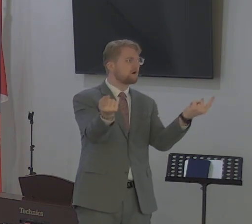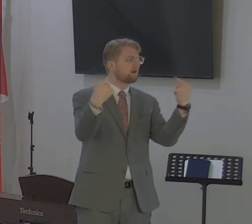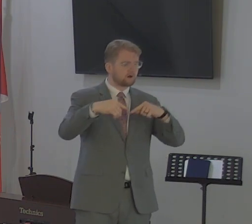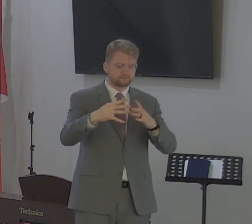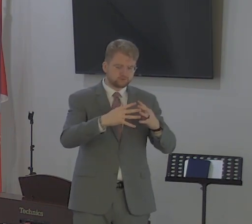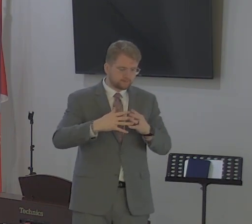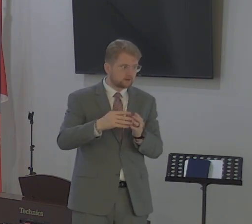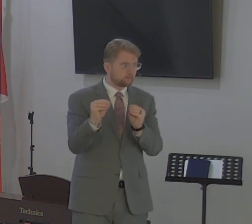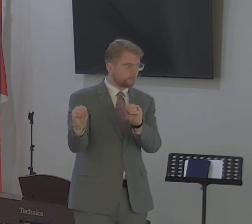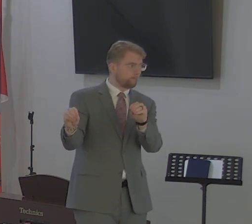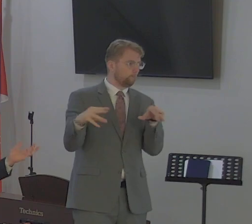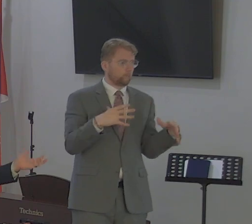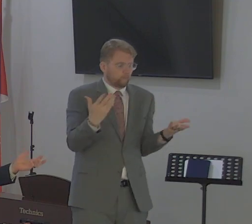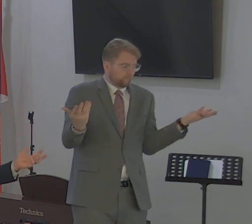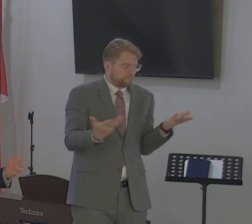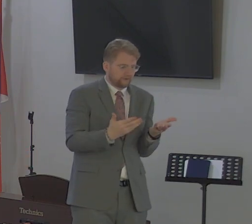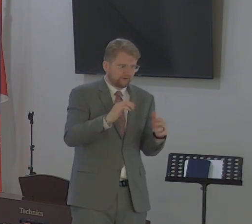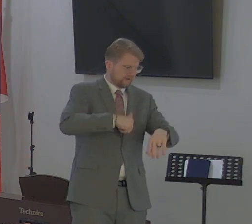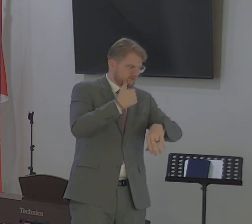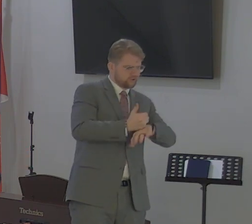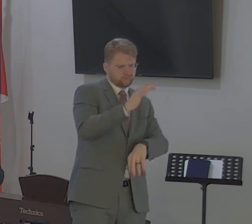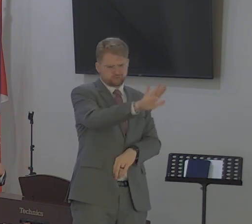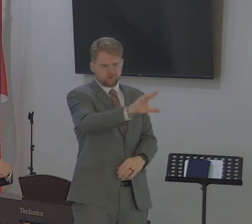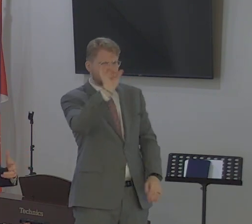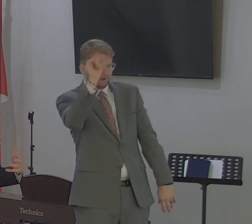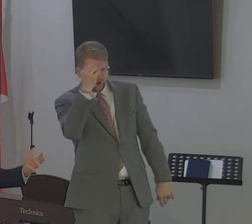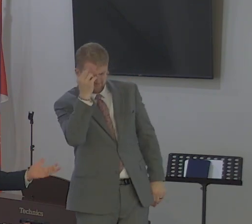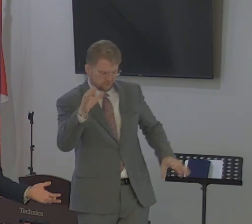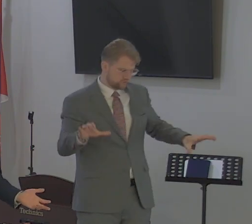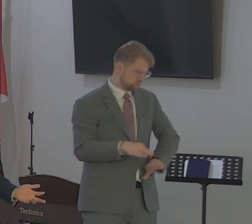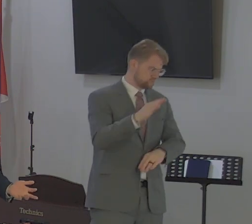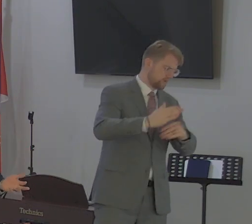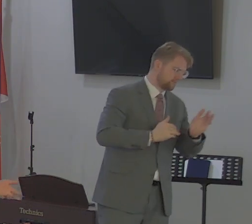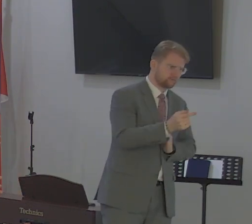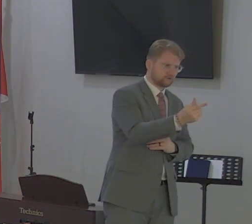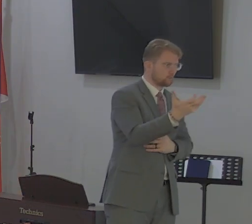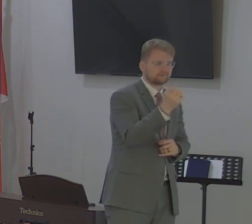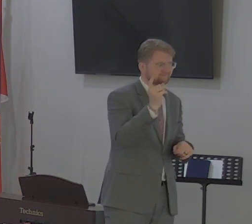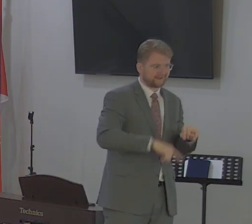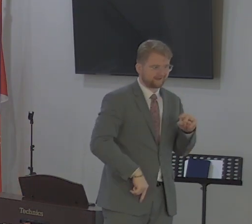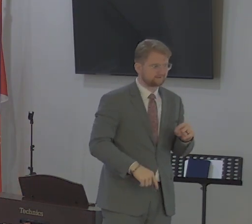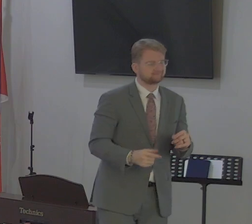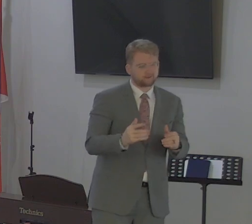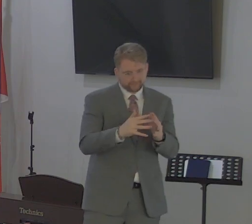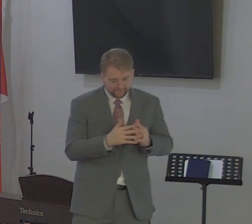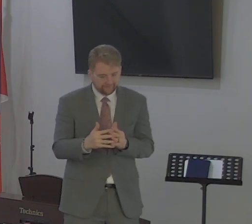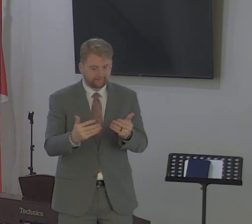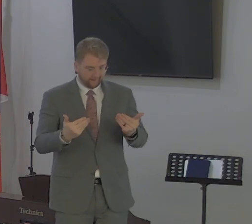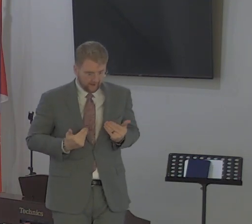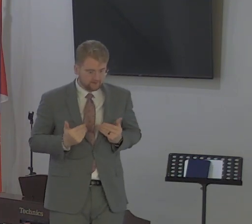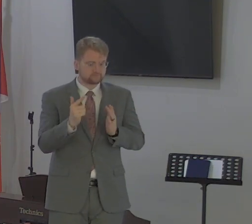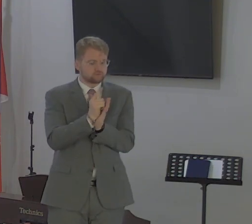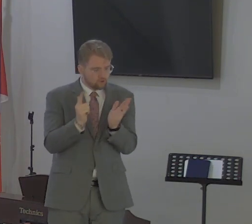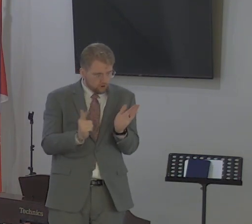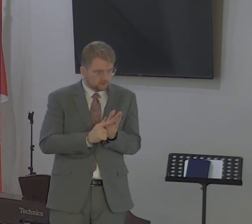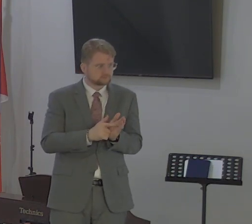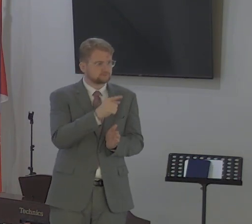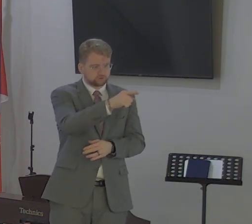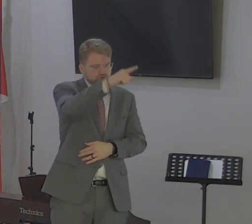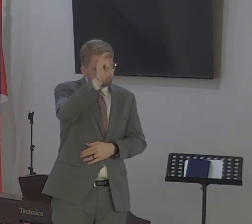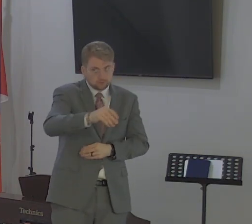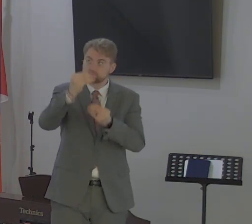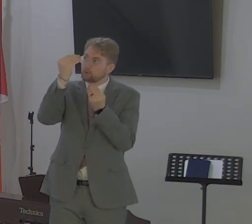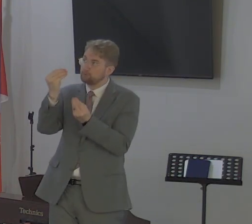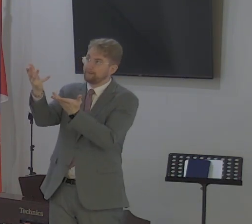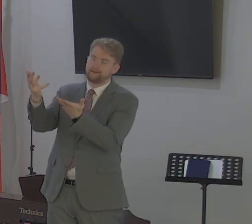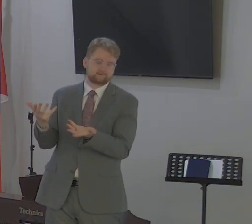into this country and set up your own government, try to do whatever you want to do, right? So it makes sense. We understand that. How many of you get to go to